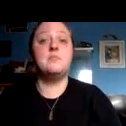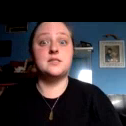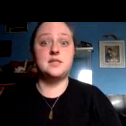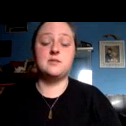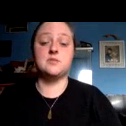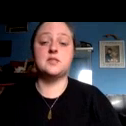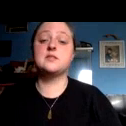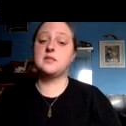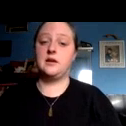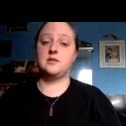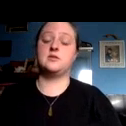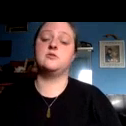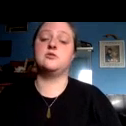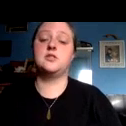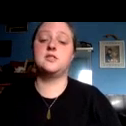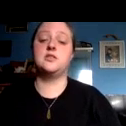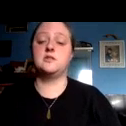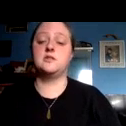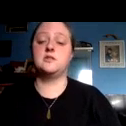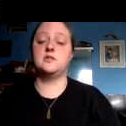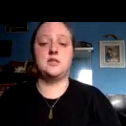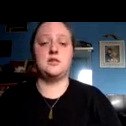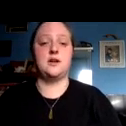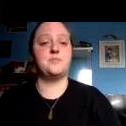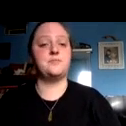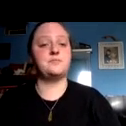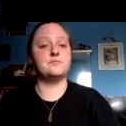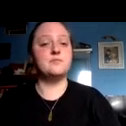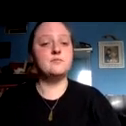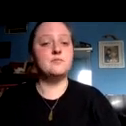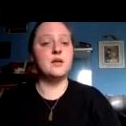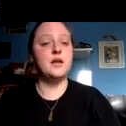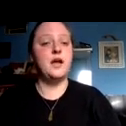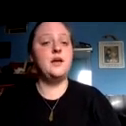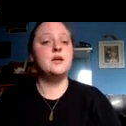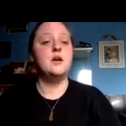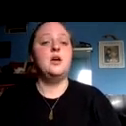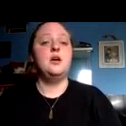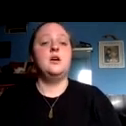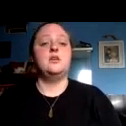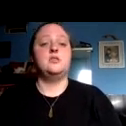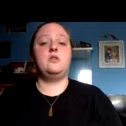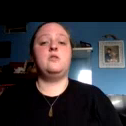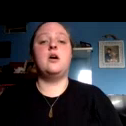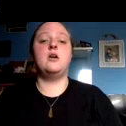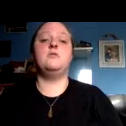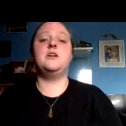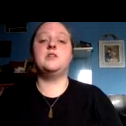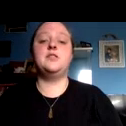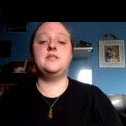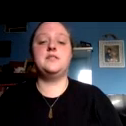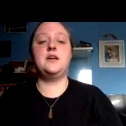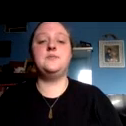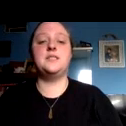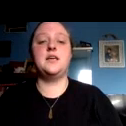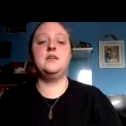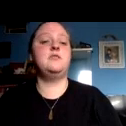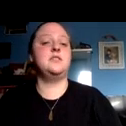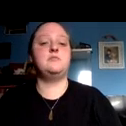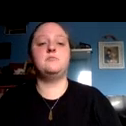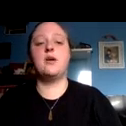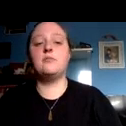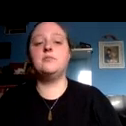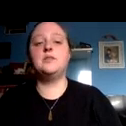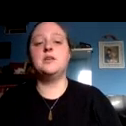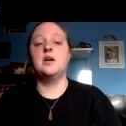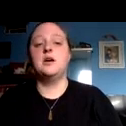the MS Teams site. So you should see your assignment in there. Okay, so we are going to tell Ms. K